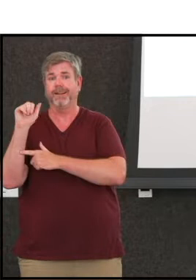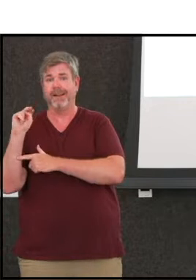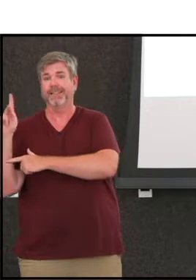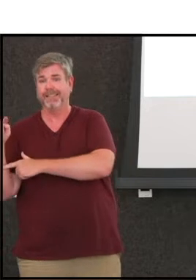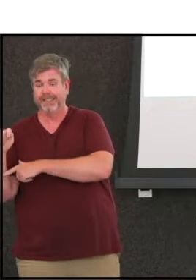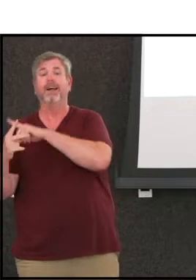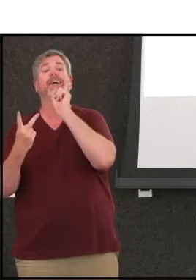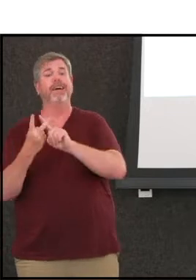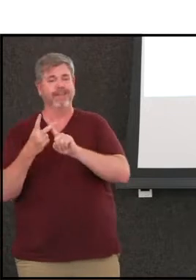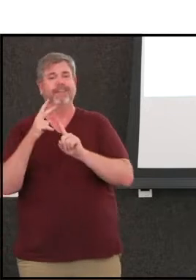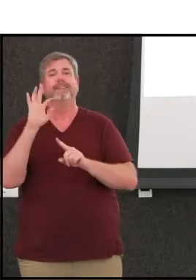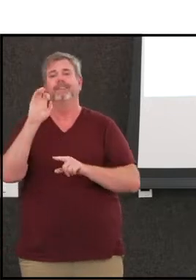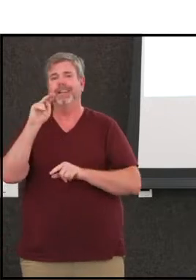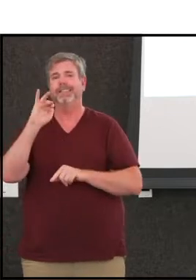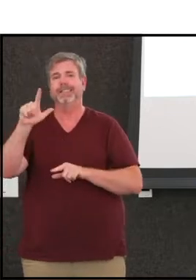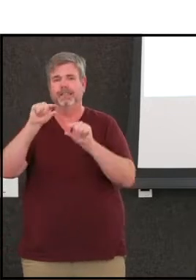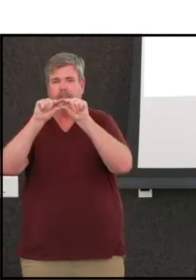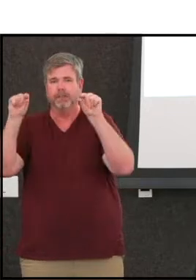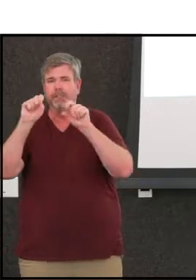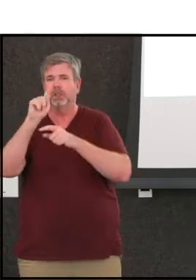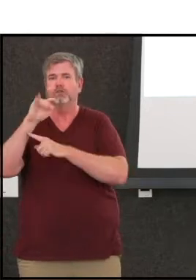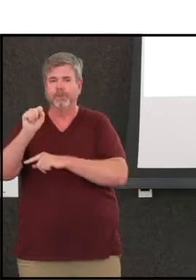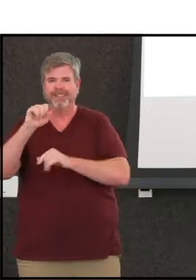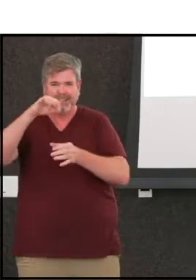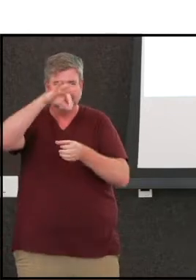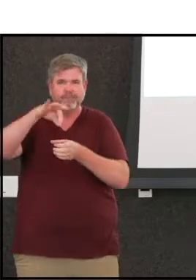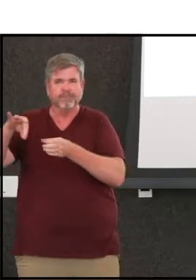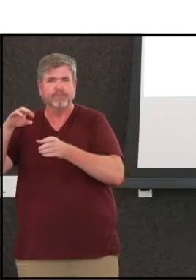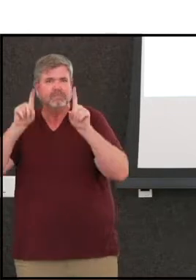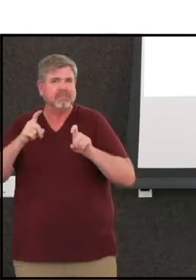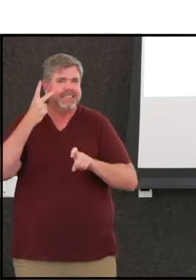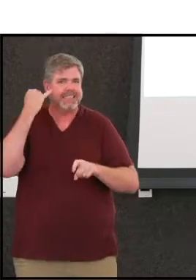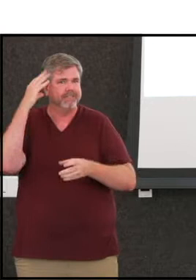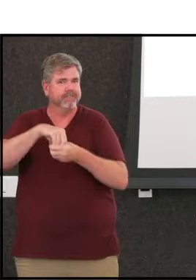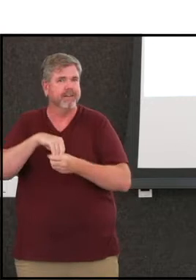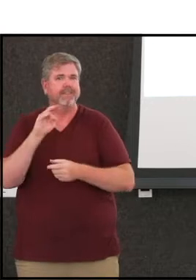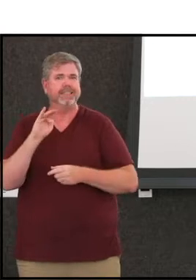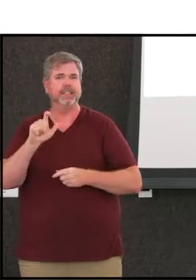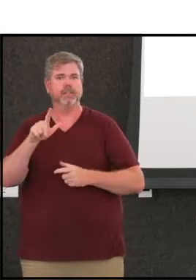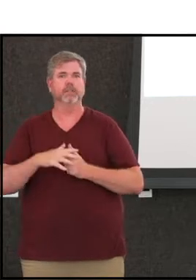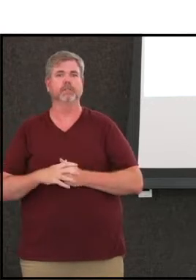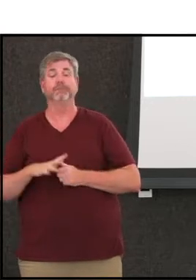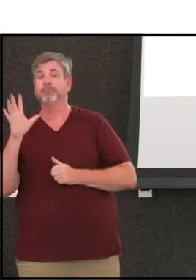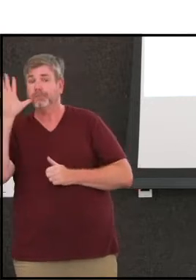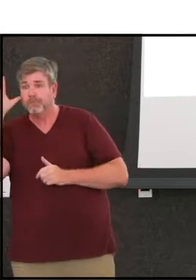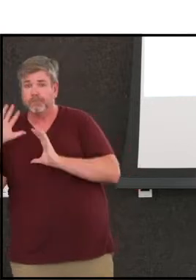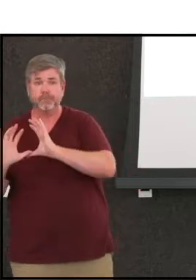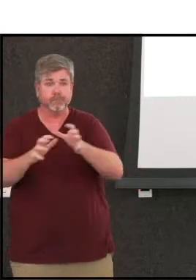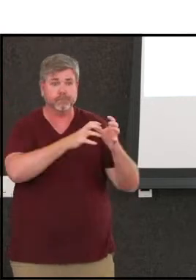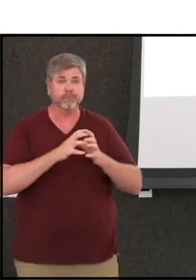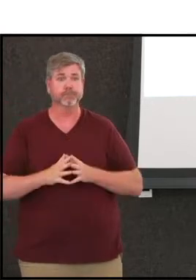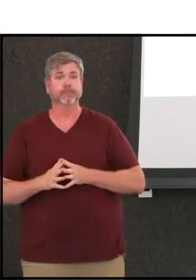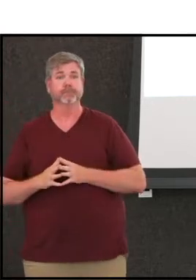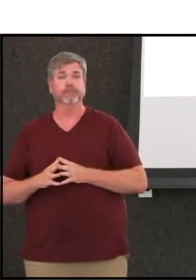Partnering with colleges, and we have parents groups such as Mom Alliance, and the launch of the